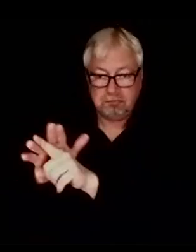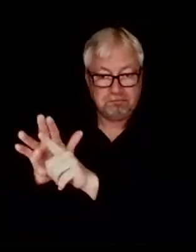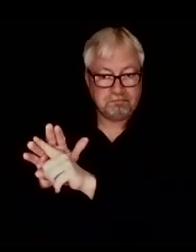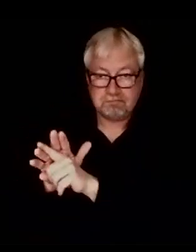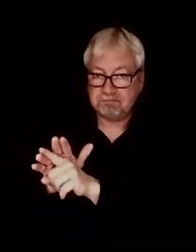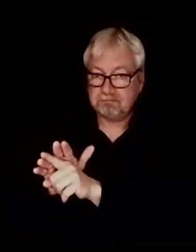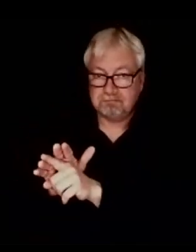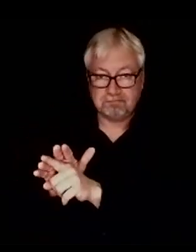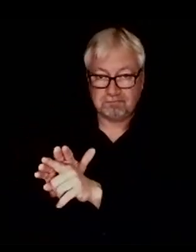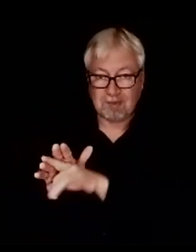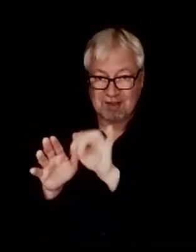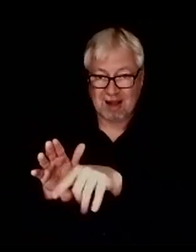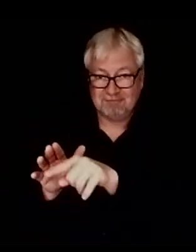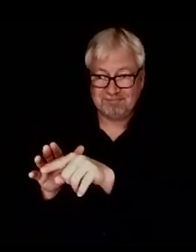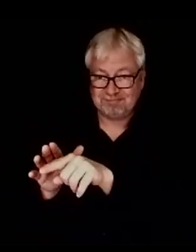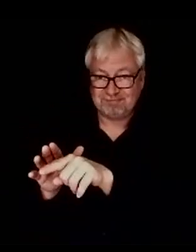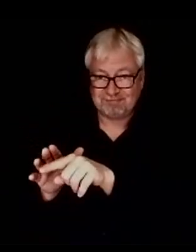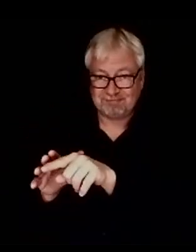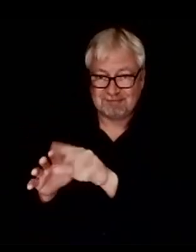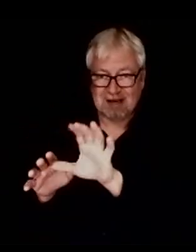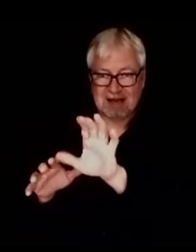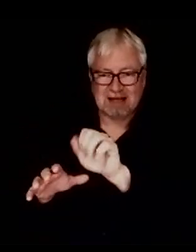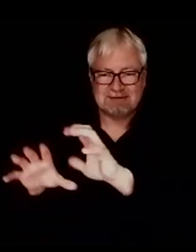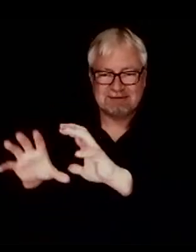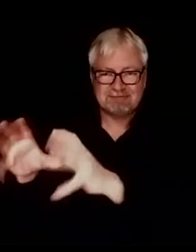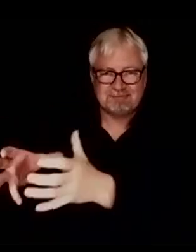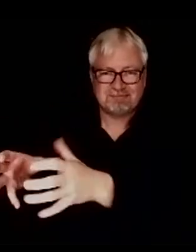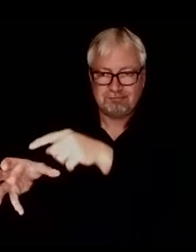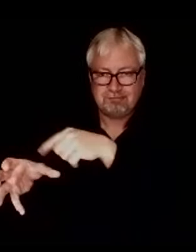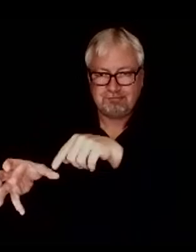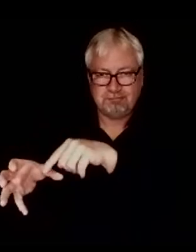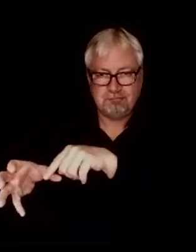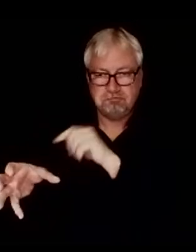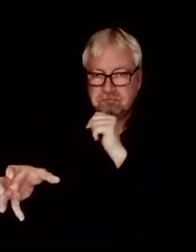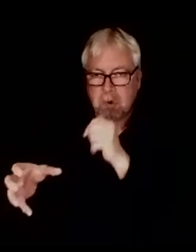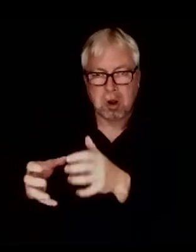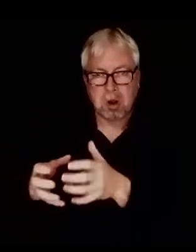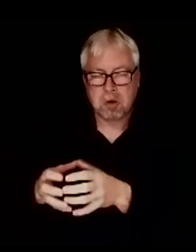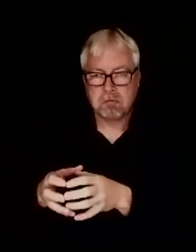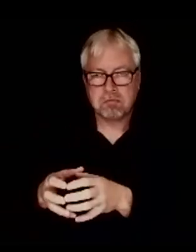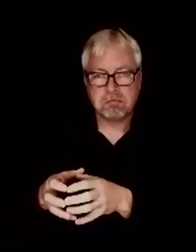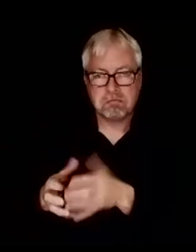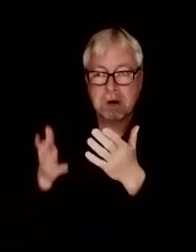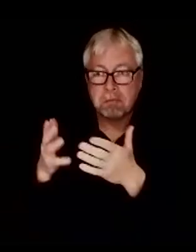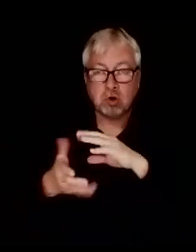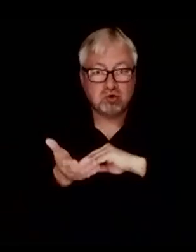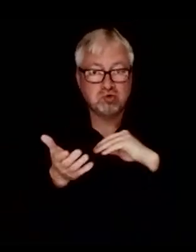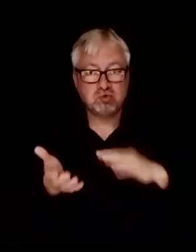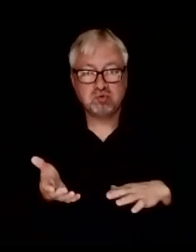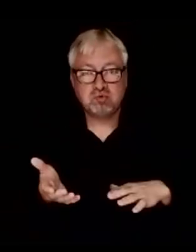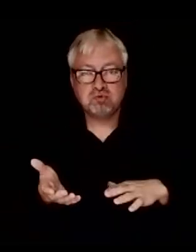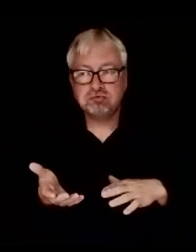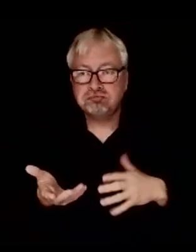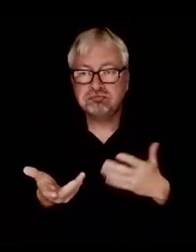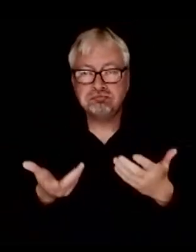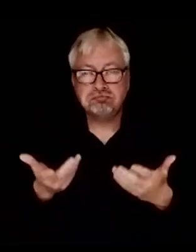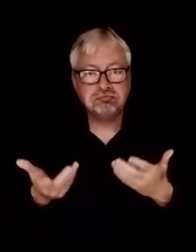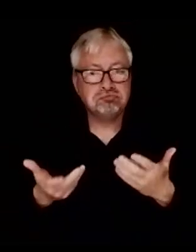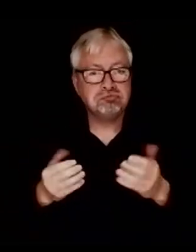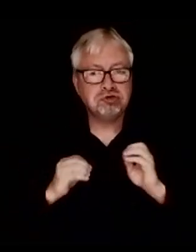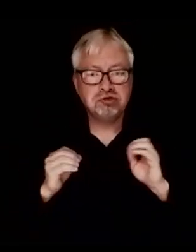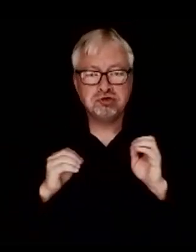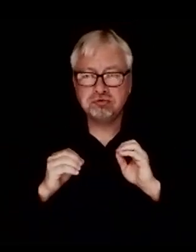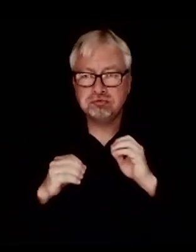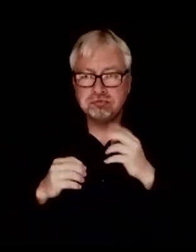significant. And it may be that for the student, the case is asymptomatic, but it's important to identify that case because